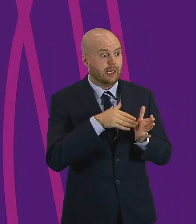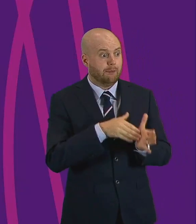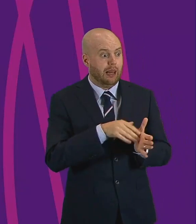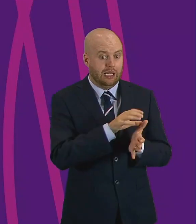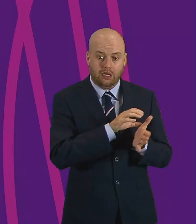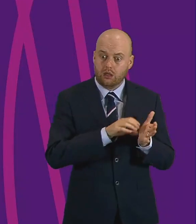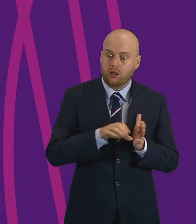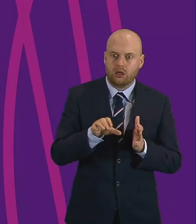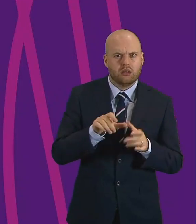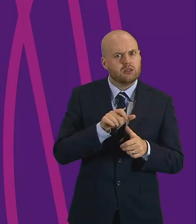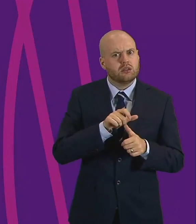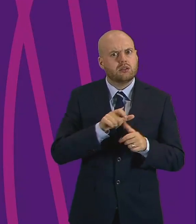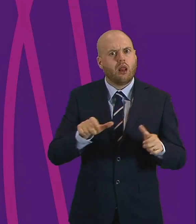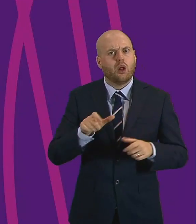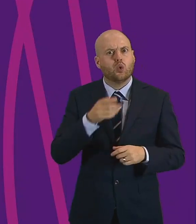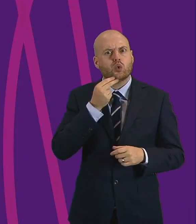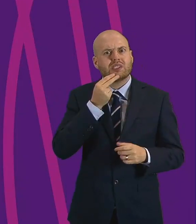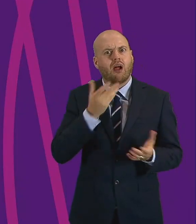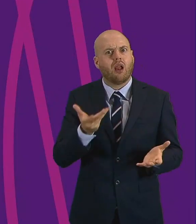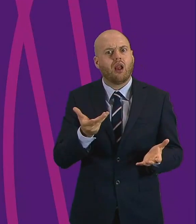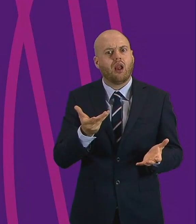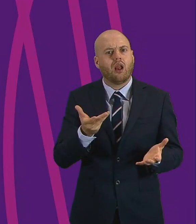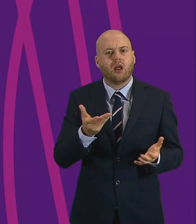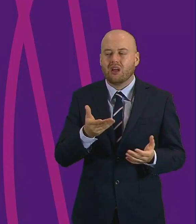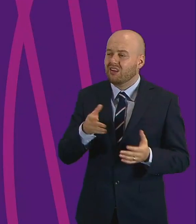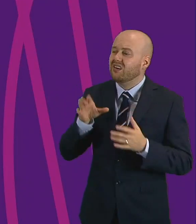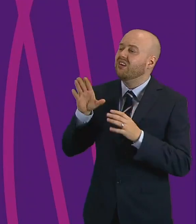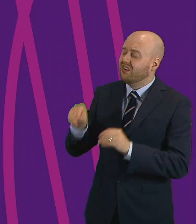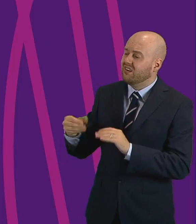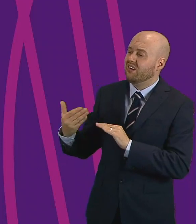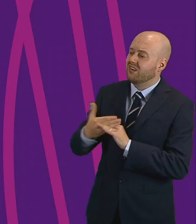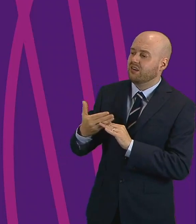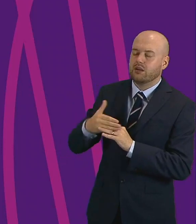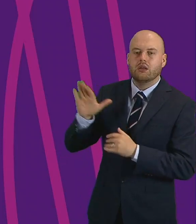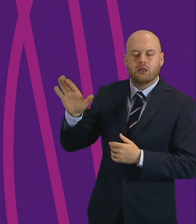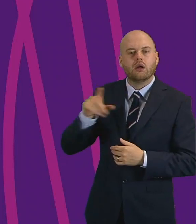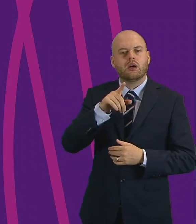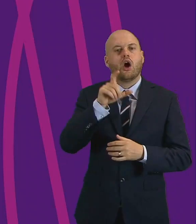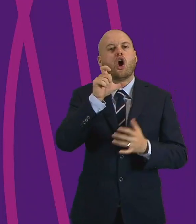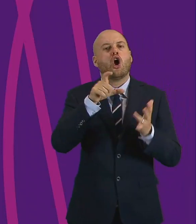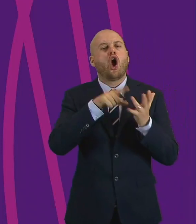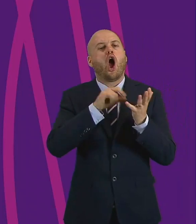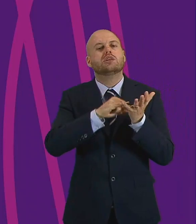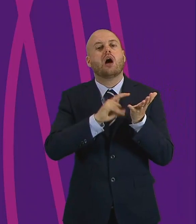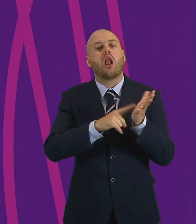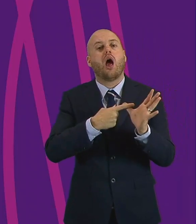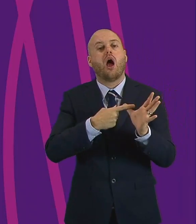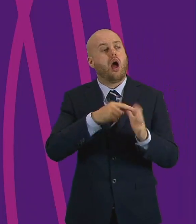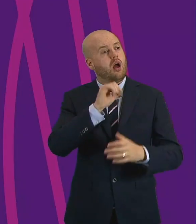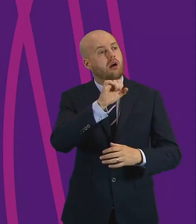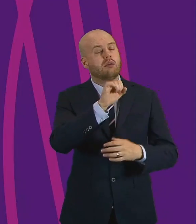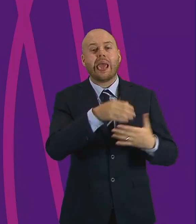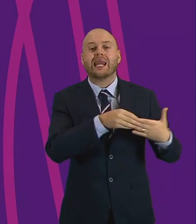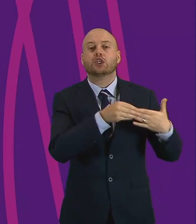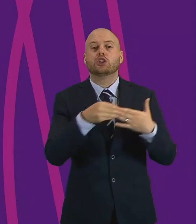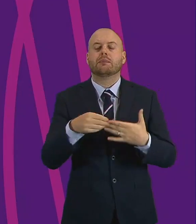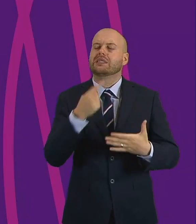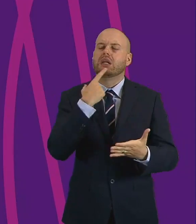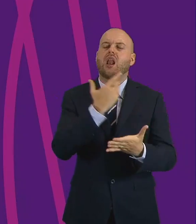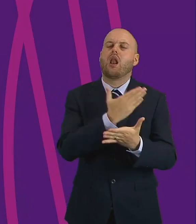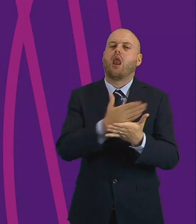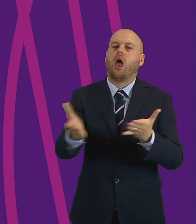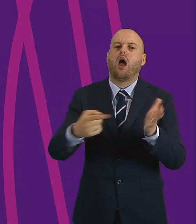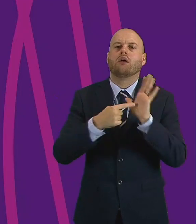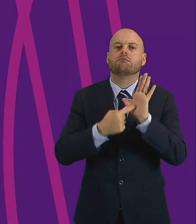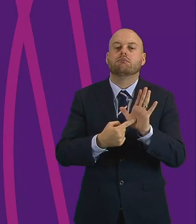just continue, Presiding Officer, COSLA's leadership are absolutely clear that recovery is going to make it